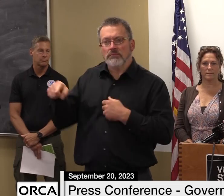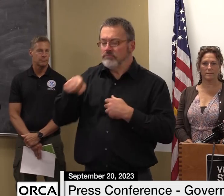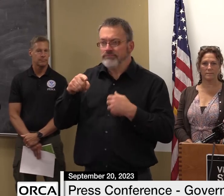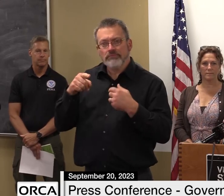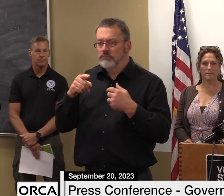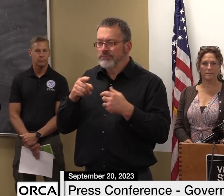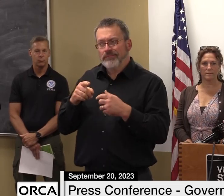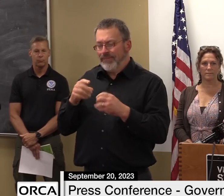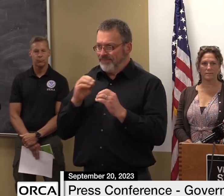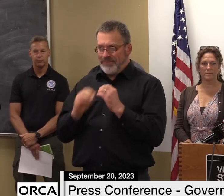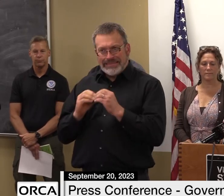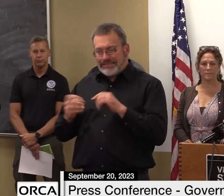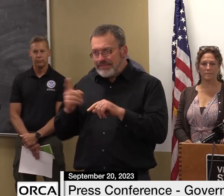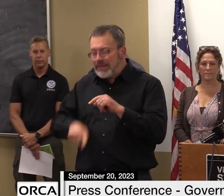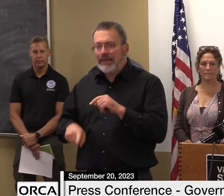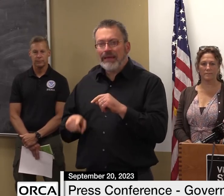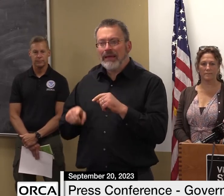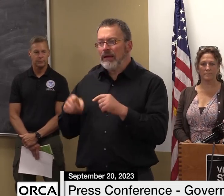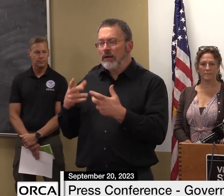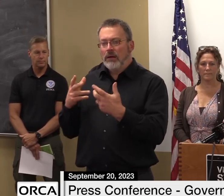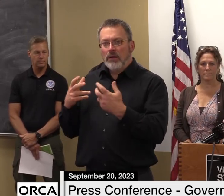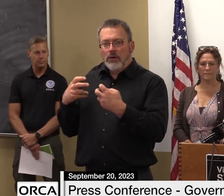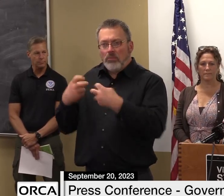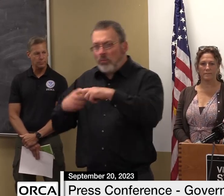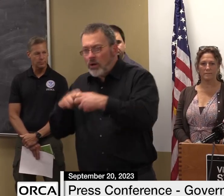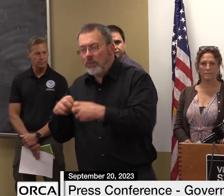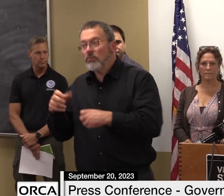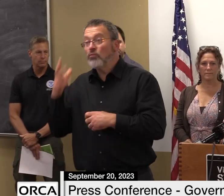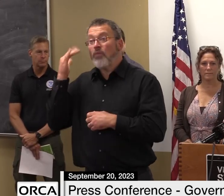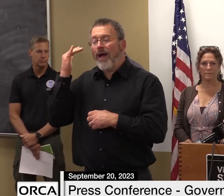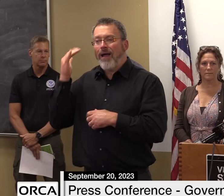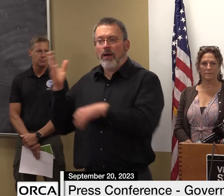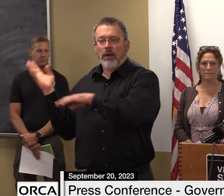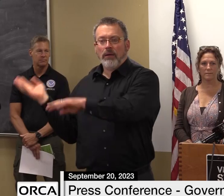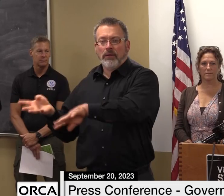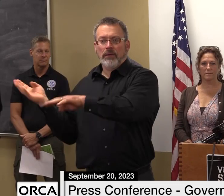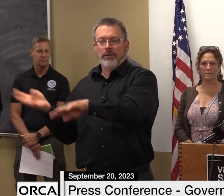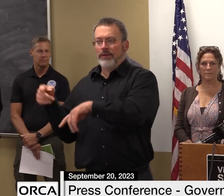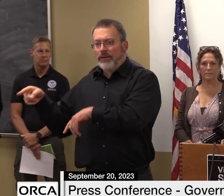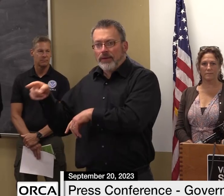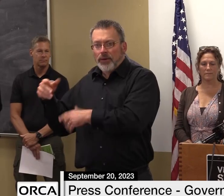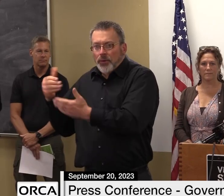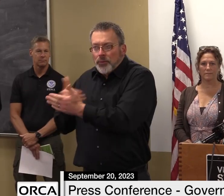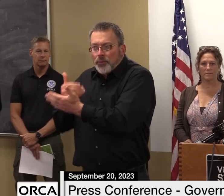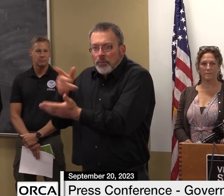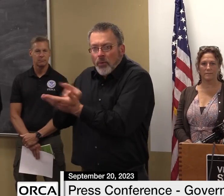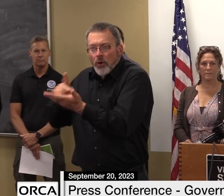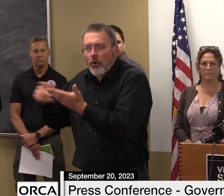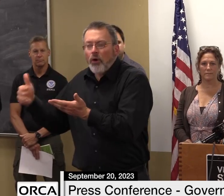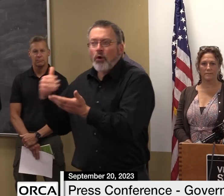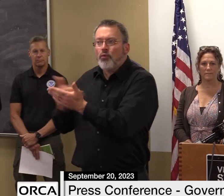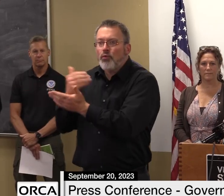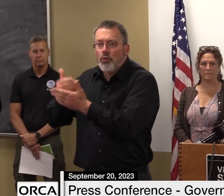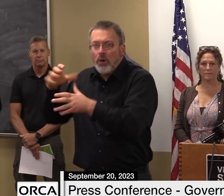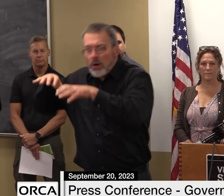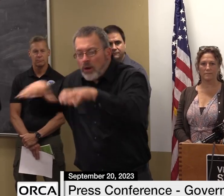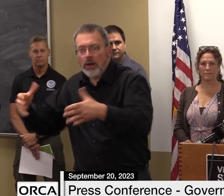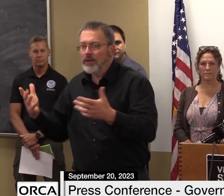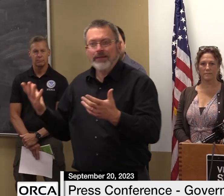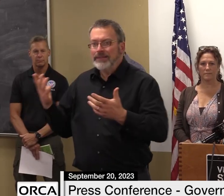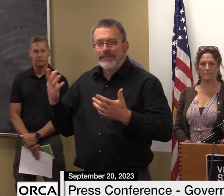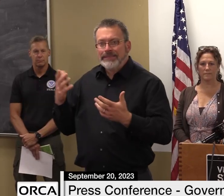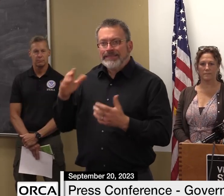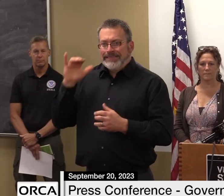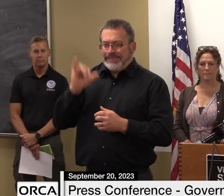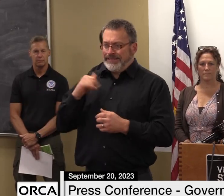including supply chain issues and finding someone to actually do the work. So we want to help fill these gaps when we